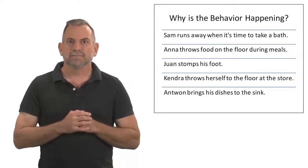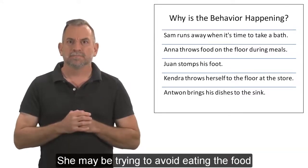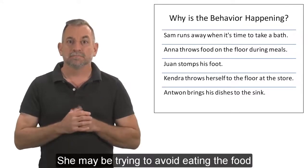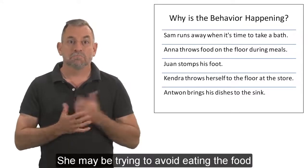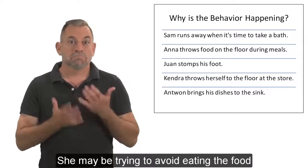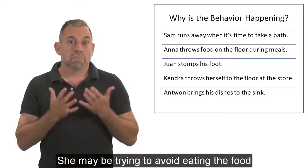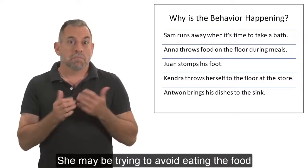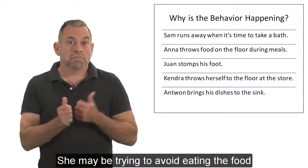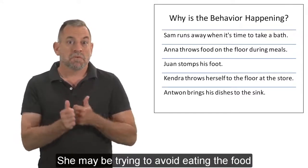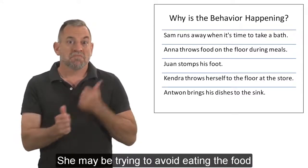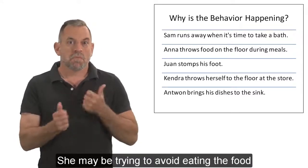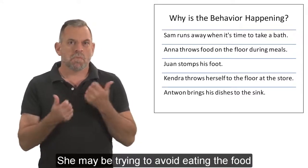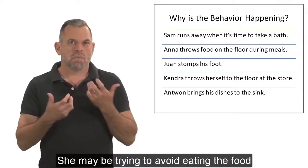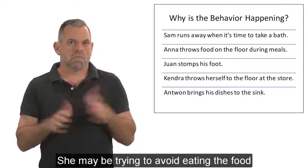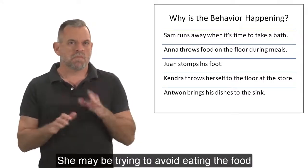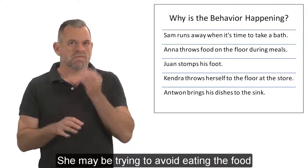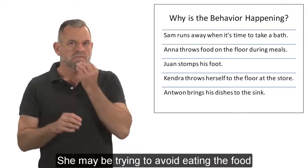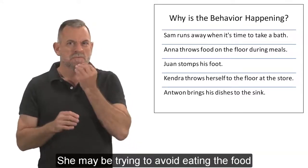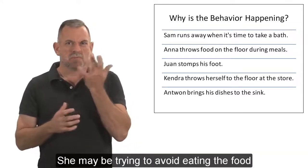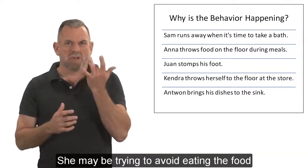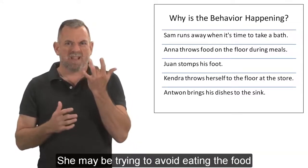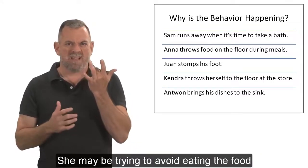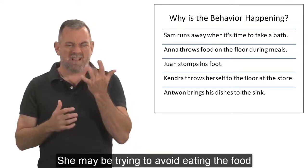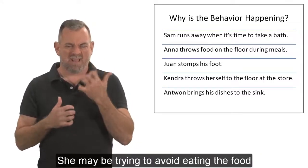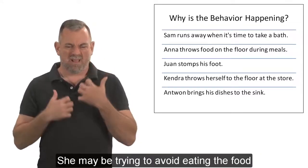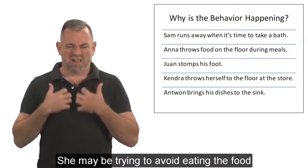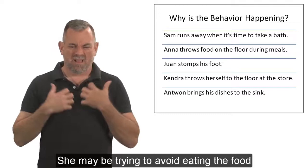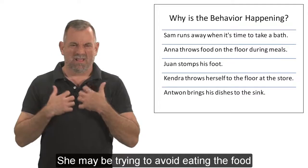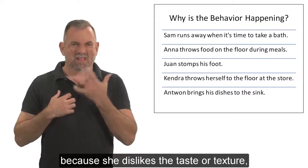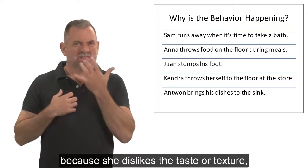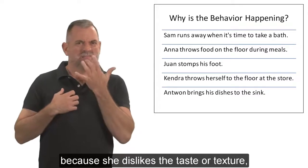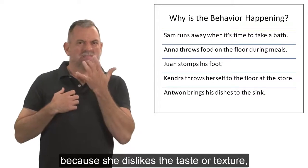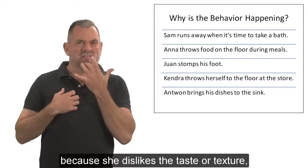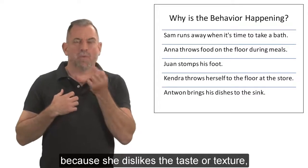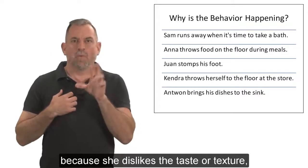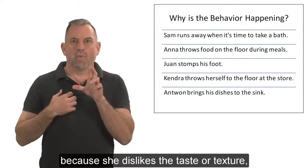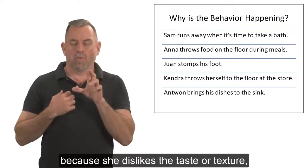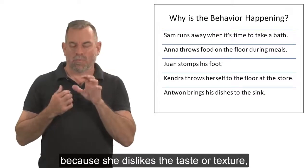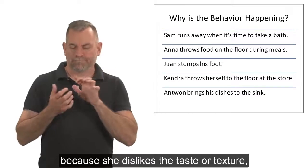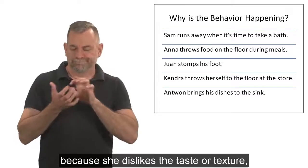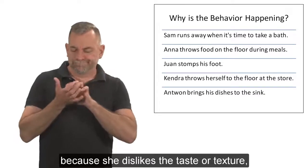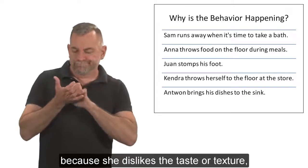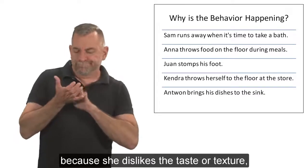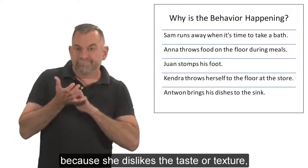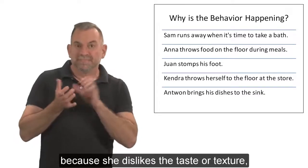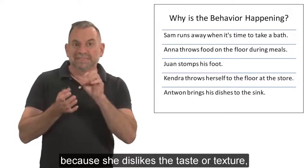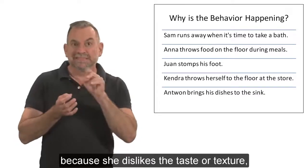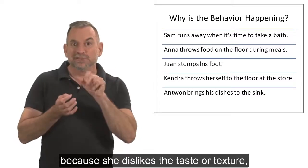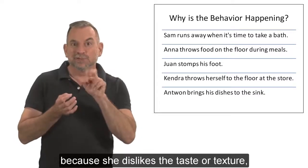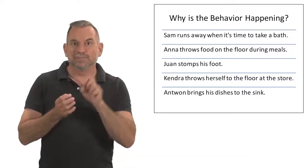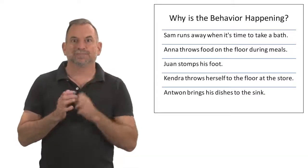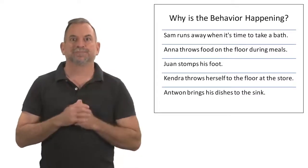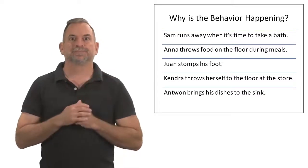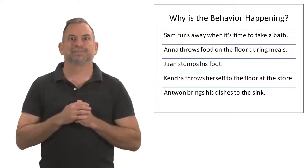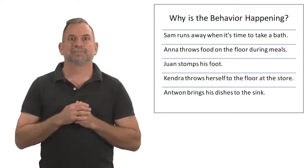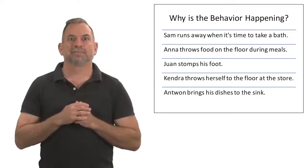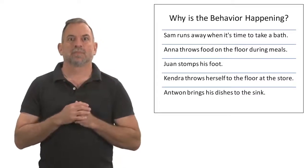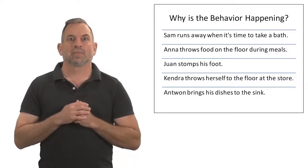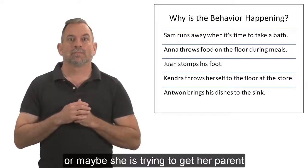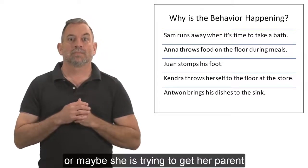She may be trying to avoid eating the food because she dislikes the taste or texture. Or